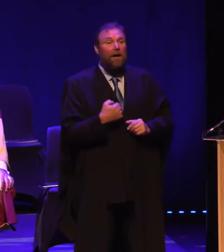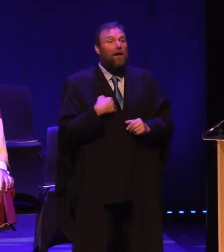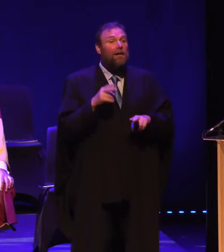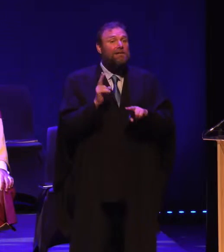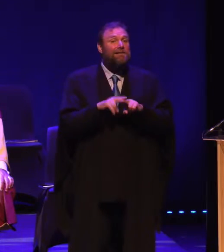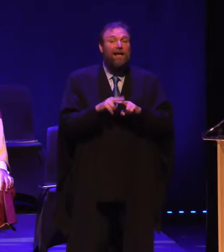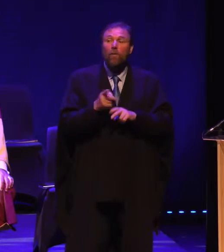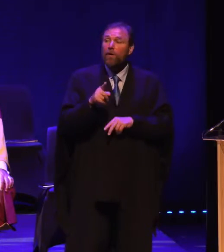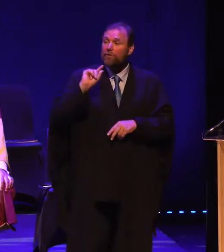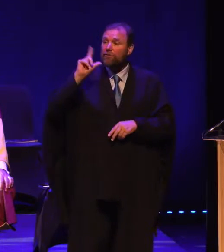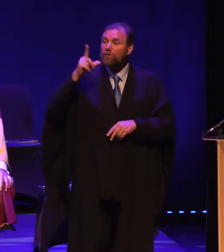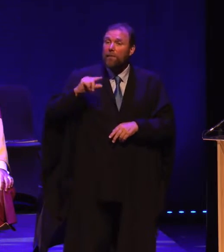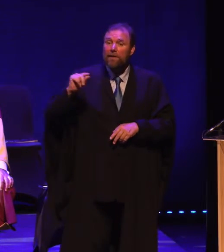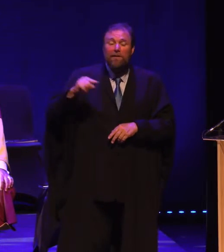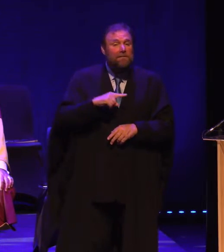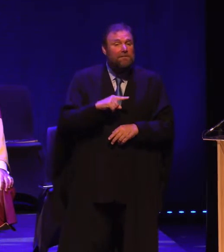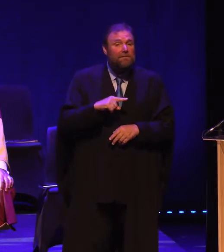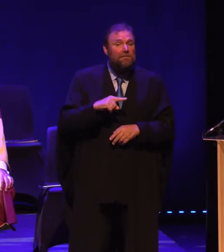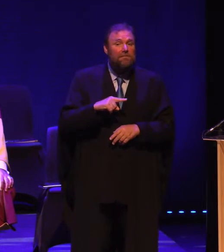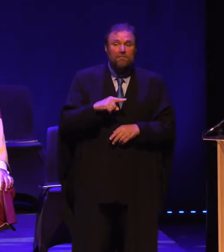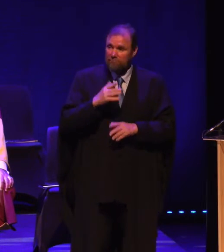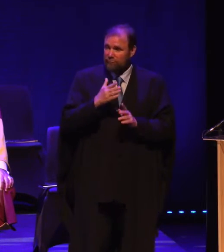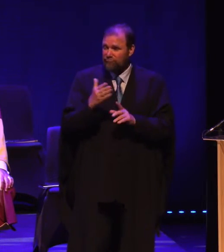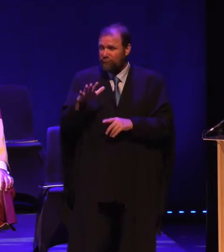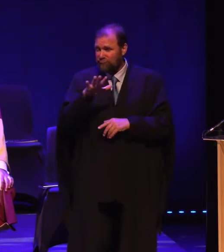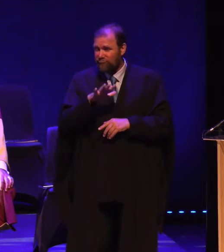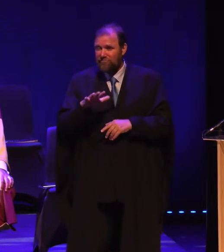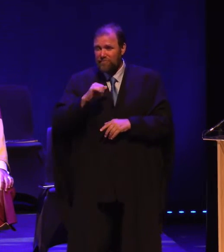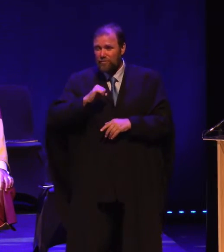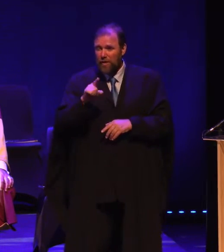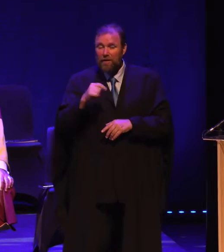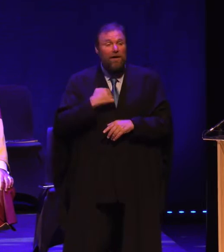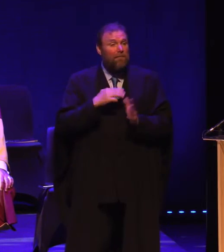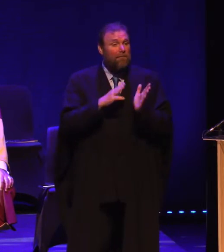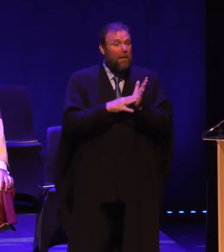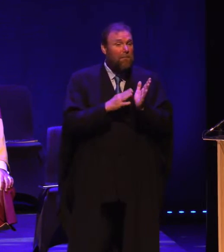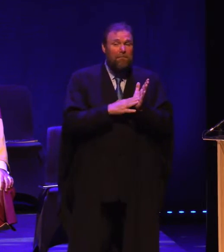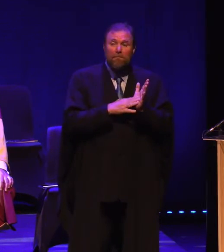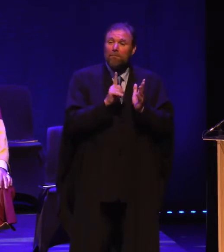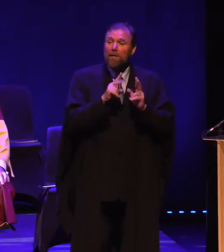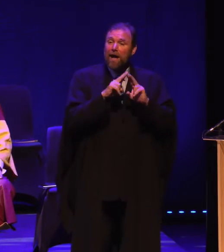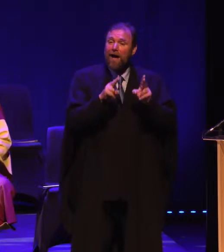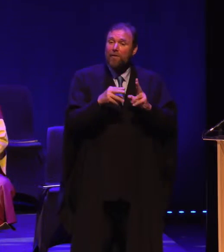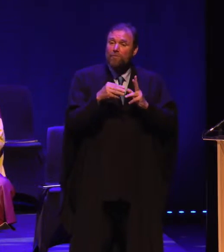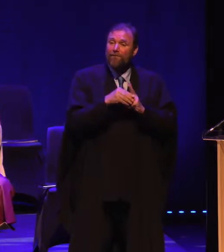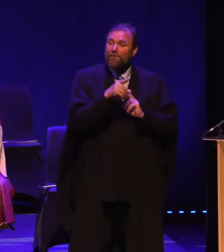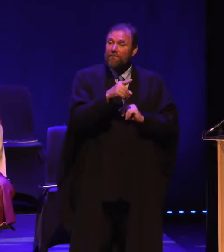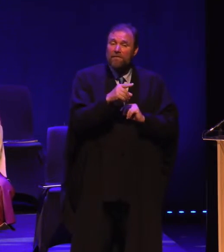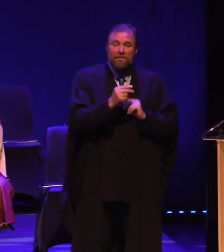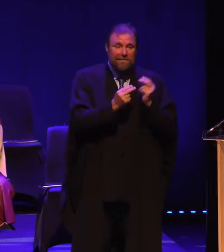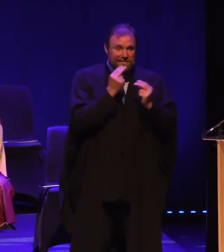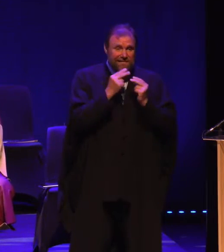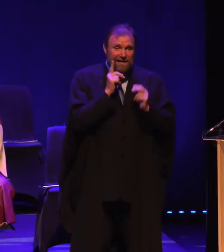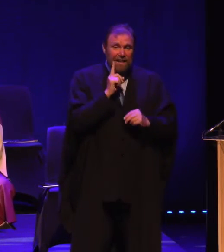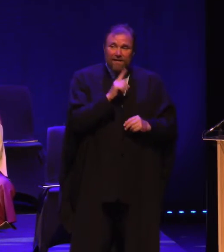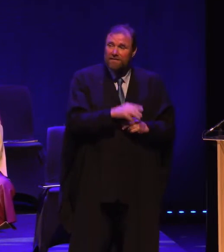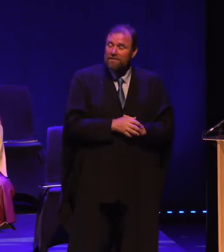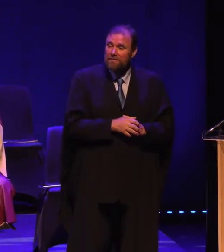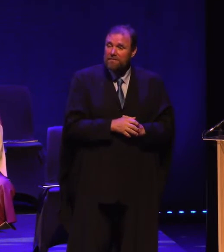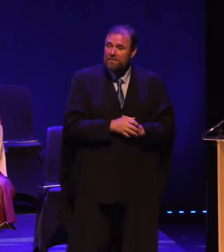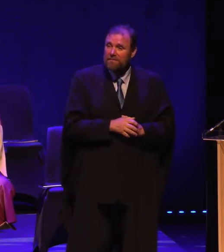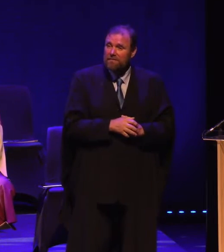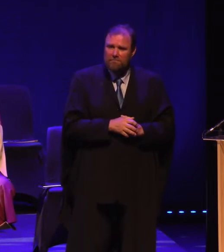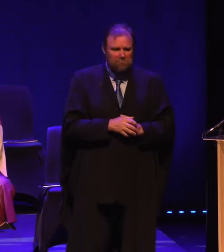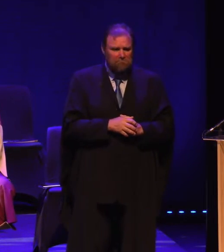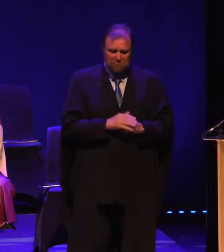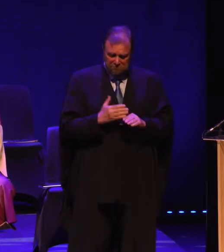the rural Scottish borders. My mum was a housewife and a dinner lady. They worked incredibly hard. There